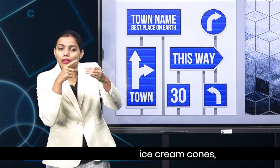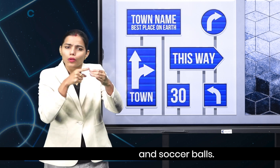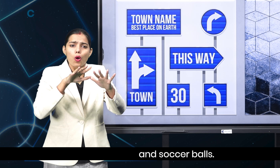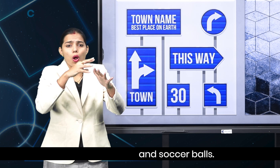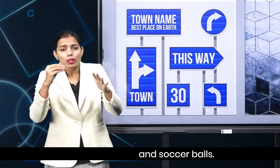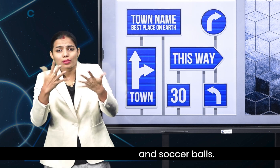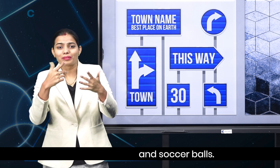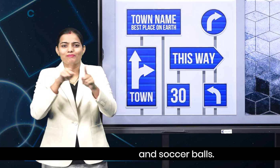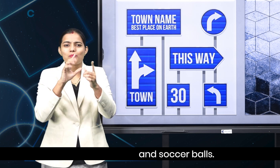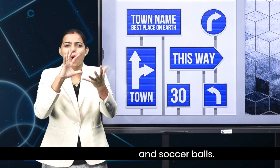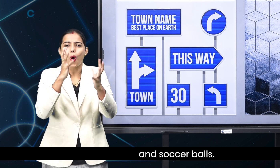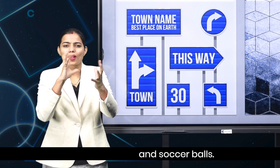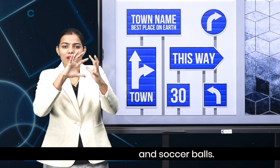and soccer balls.